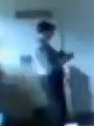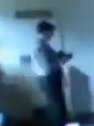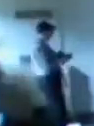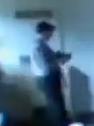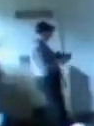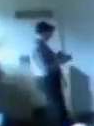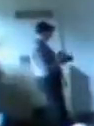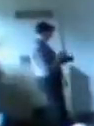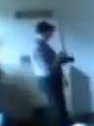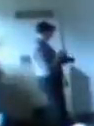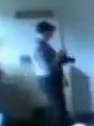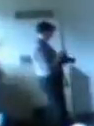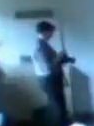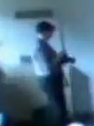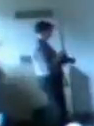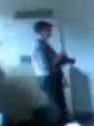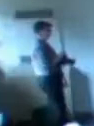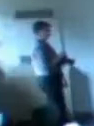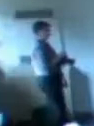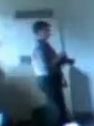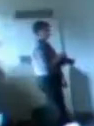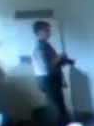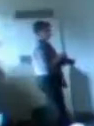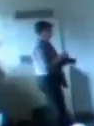Please follow the direction of the student leaders.